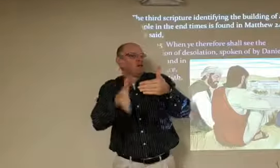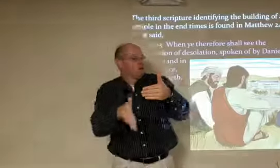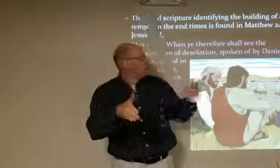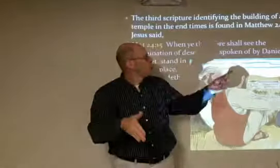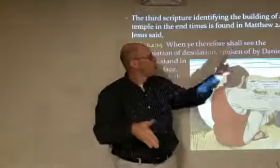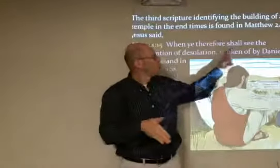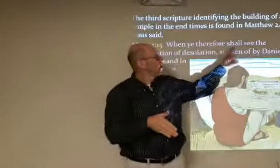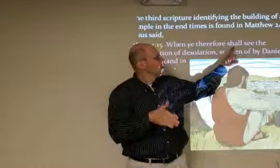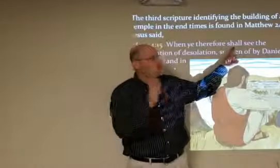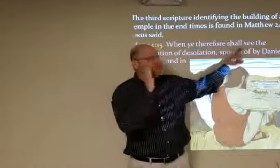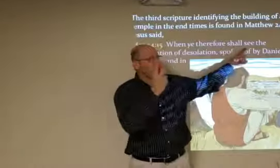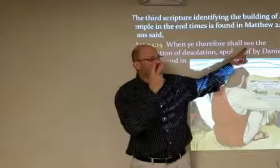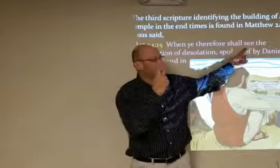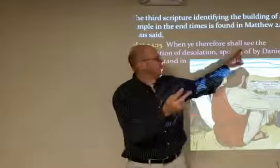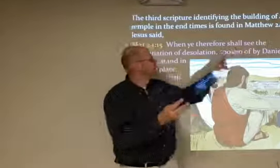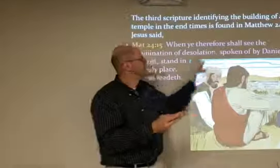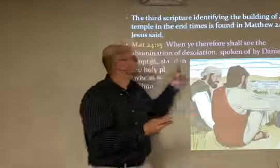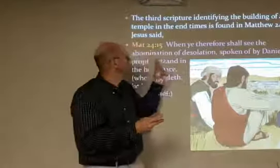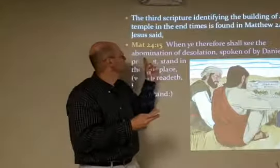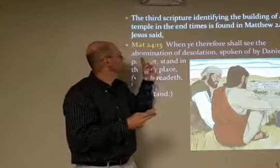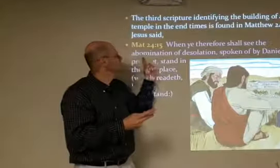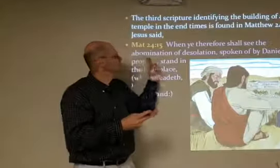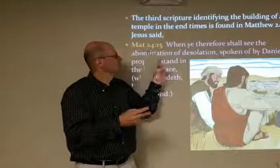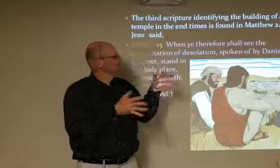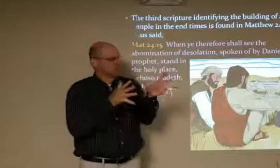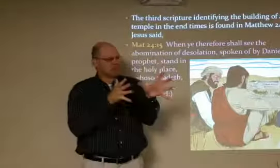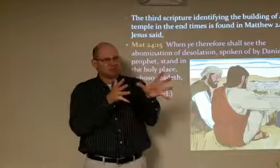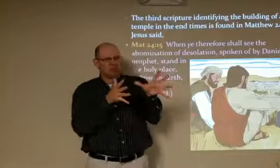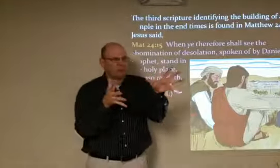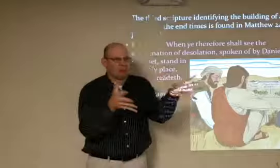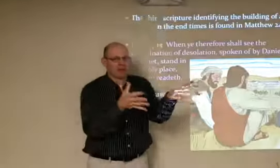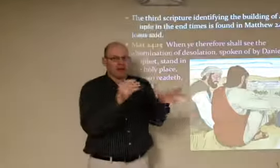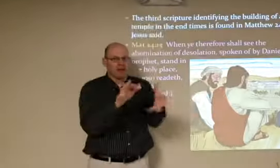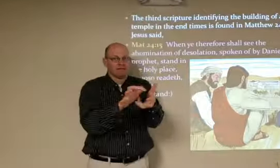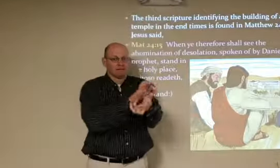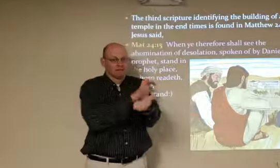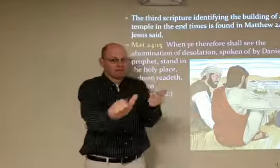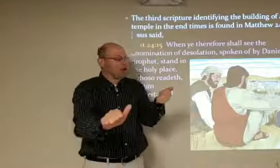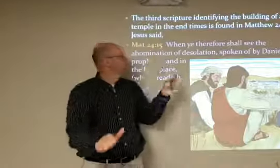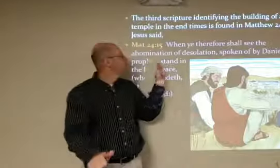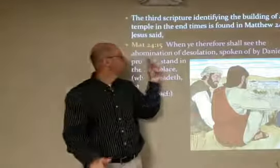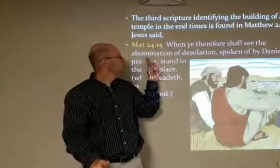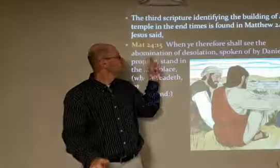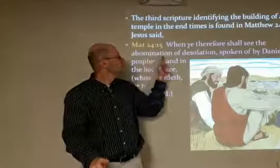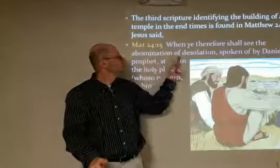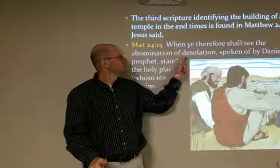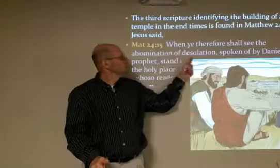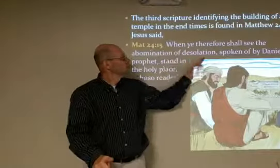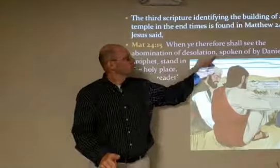okay, therefore means the end, result, or the result. Therefore shall see the abomination of